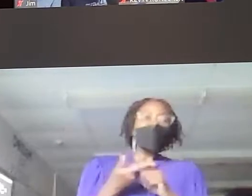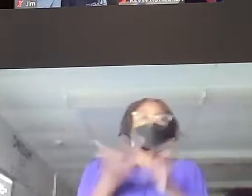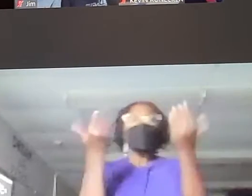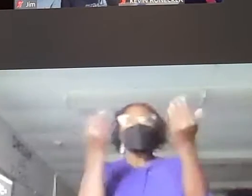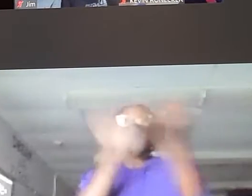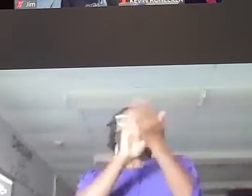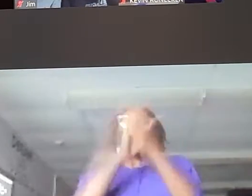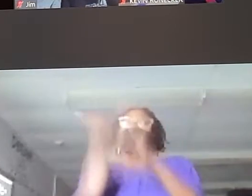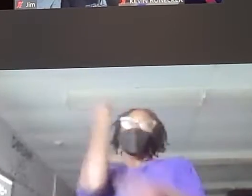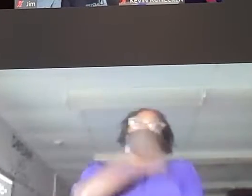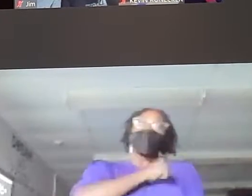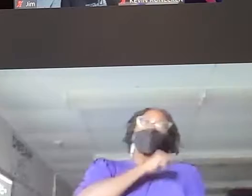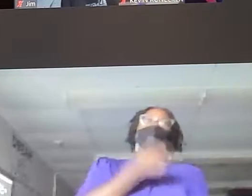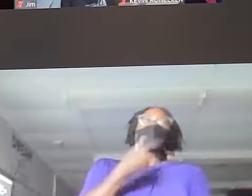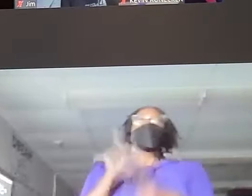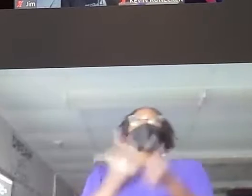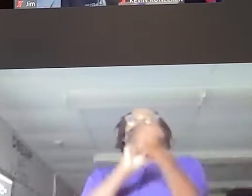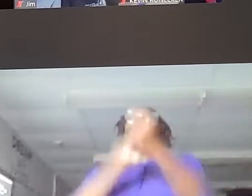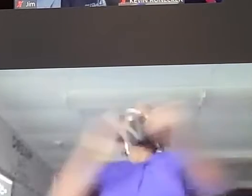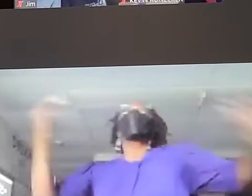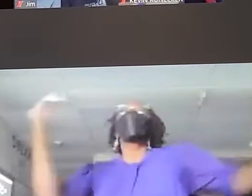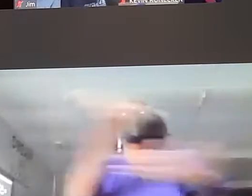need Dr. Paisley as super high tech.